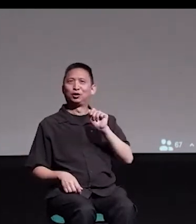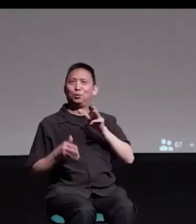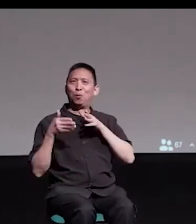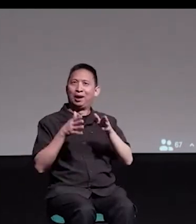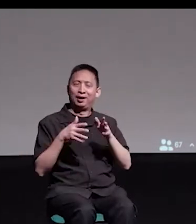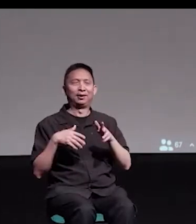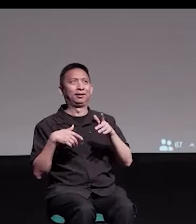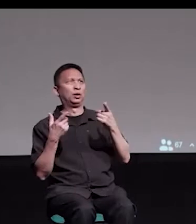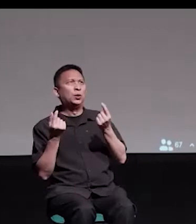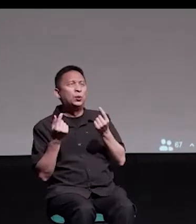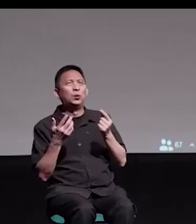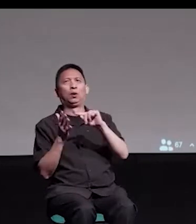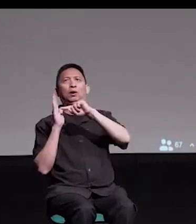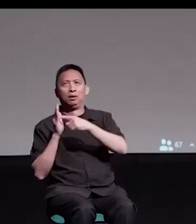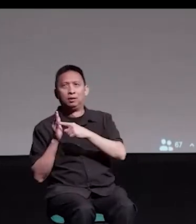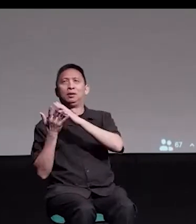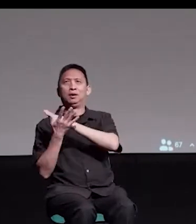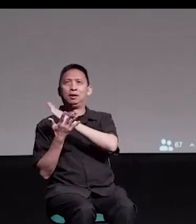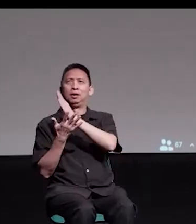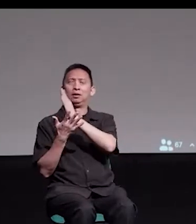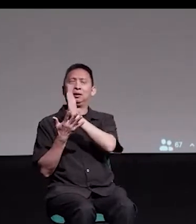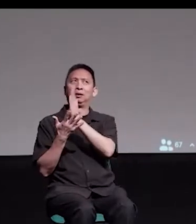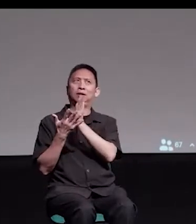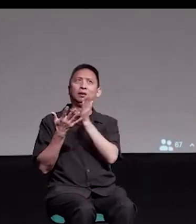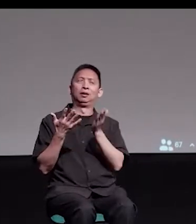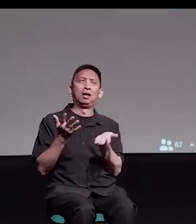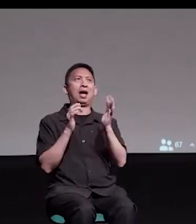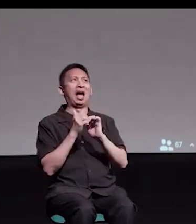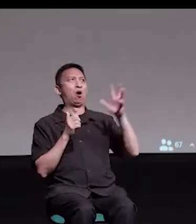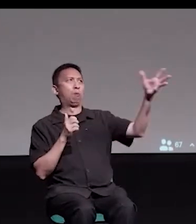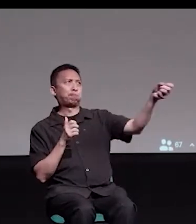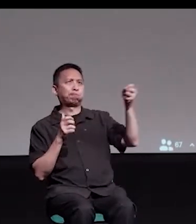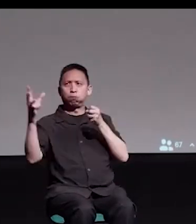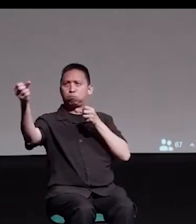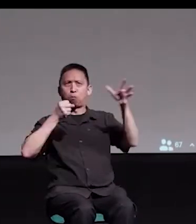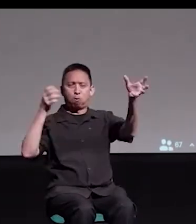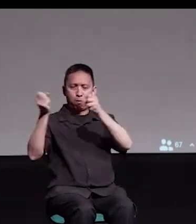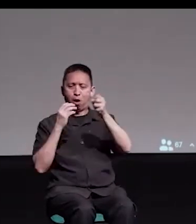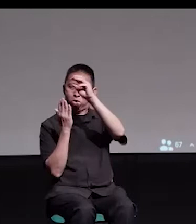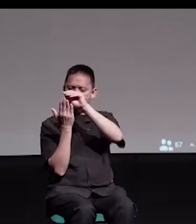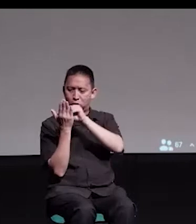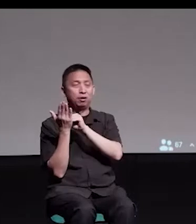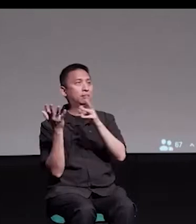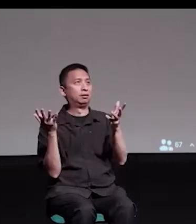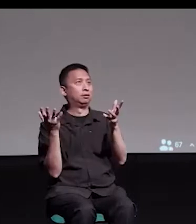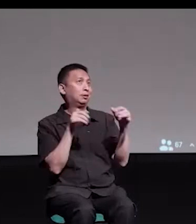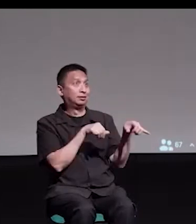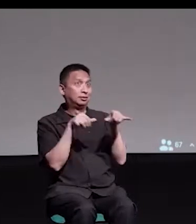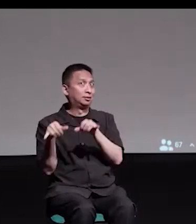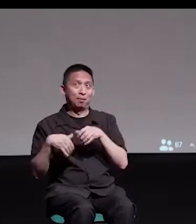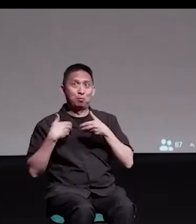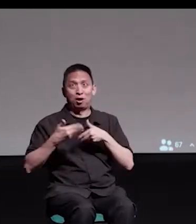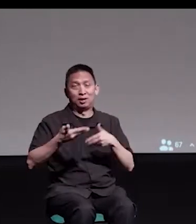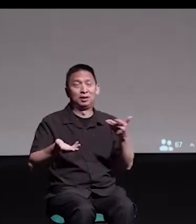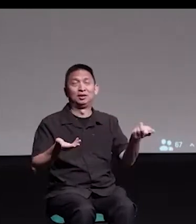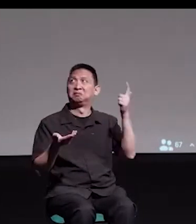what's going where and what can work for this and that. You're doing that when you're writing on the page too. So in that way,